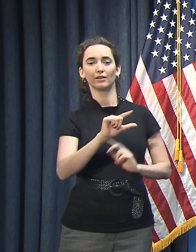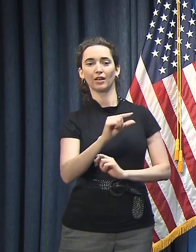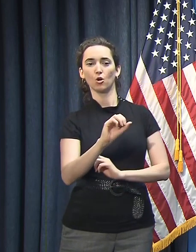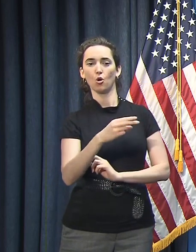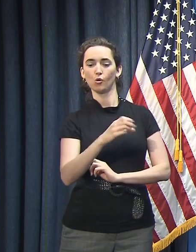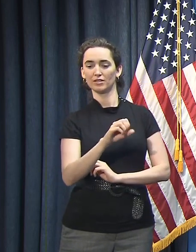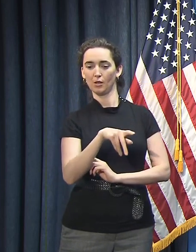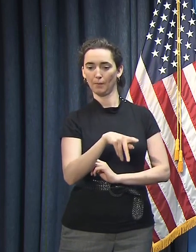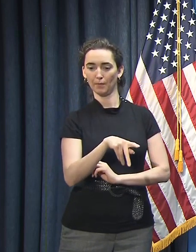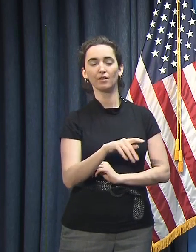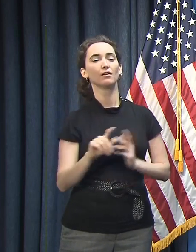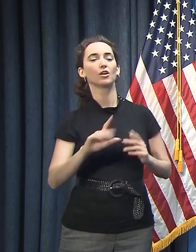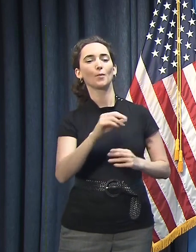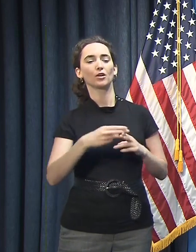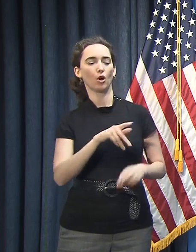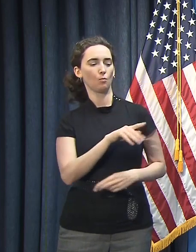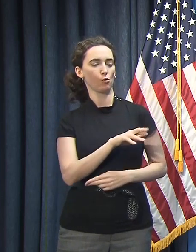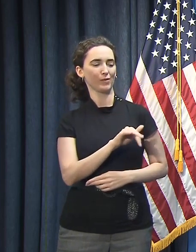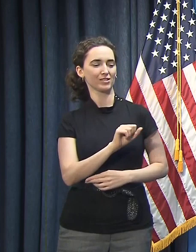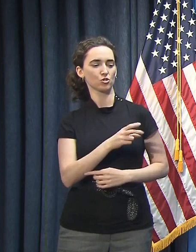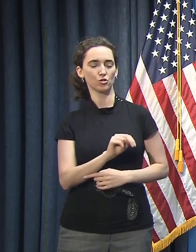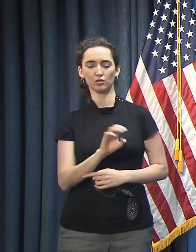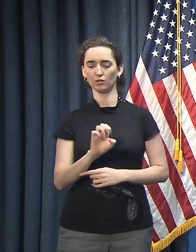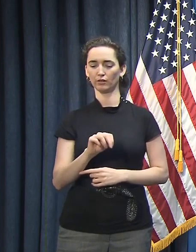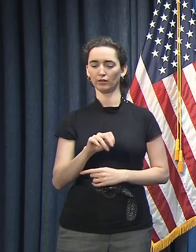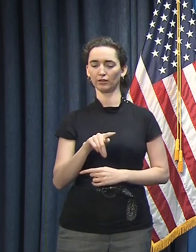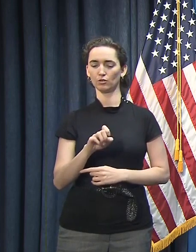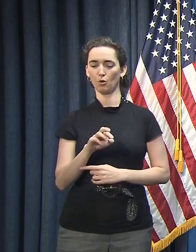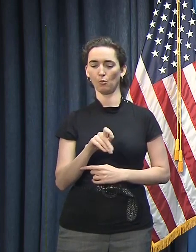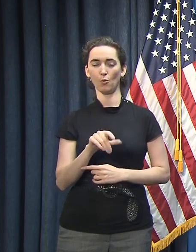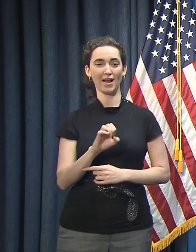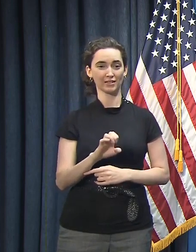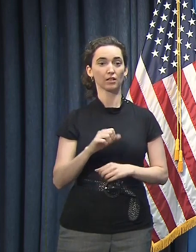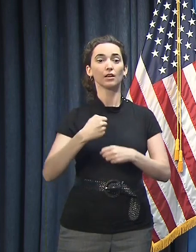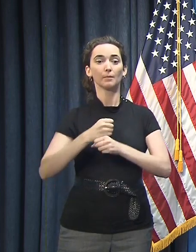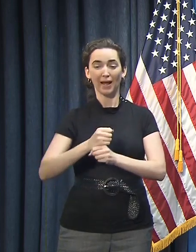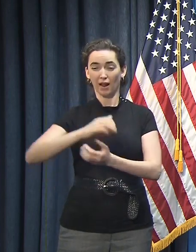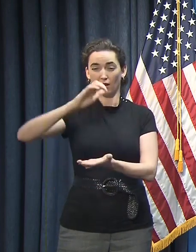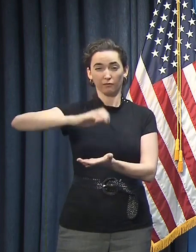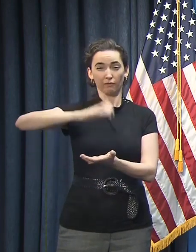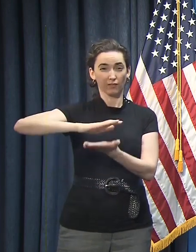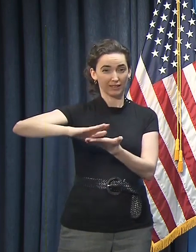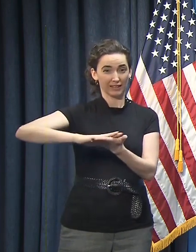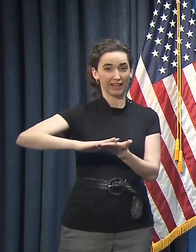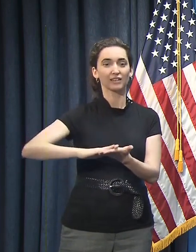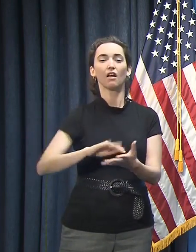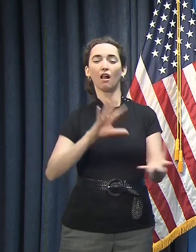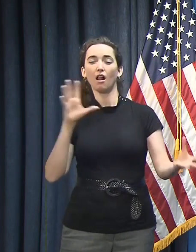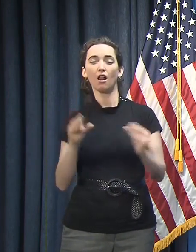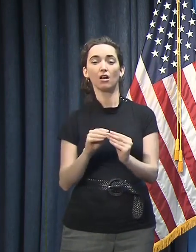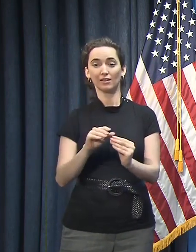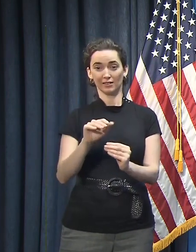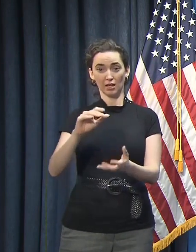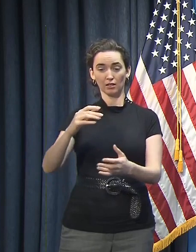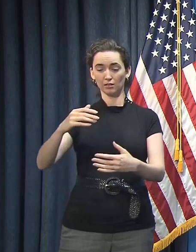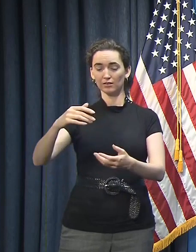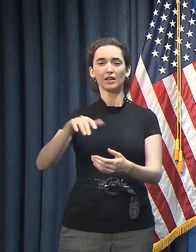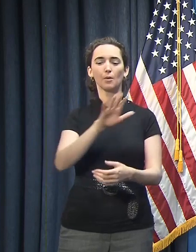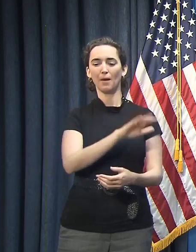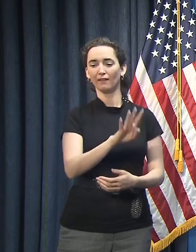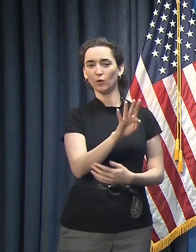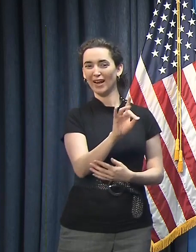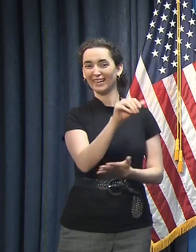to produce enough hand sanitizer to fill approximately 48,000 16-ounce bottles. And all of the